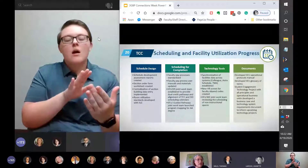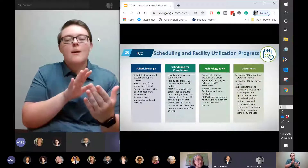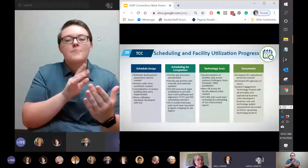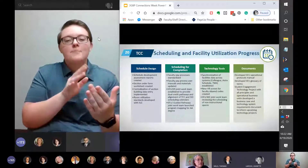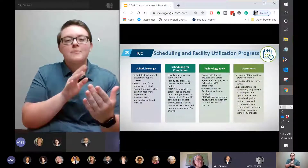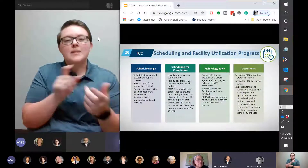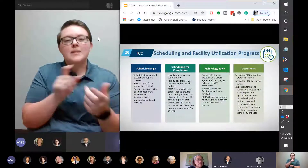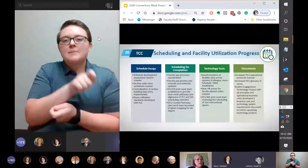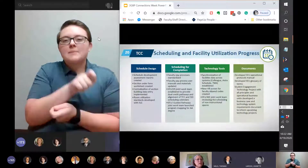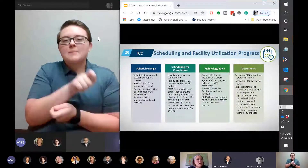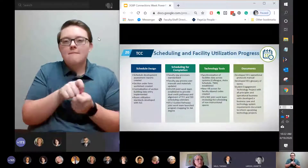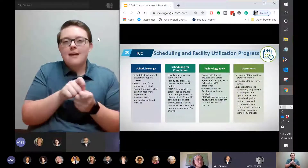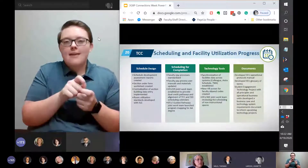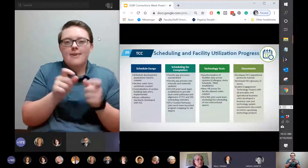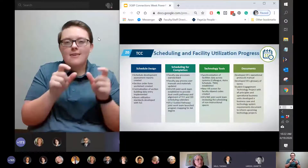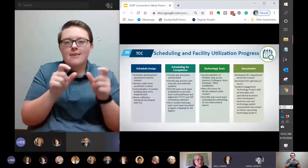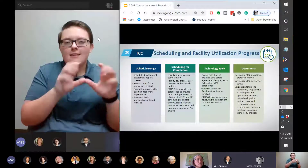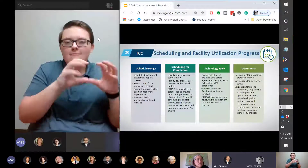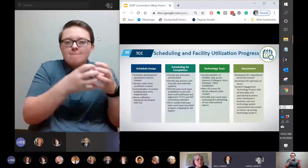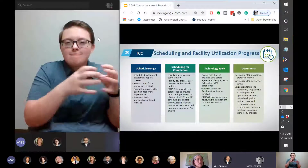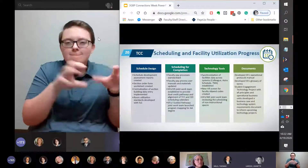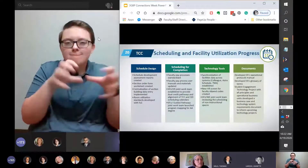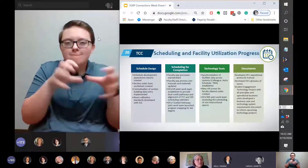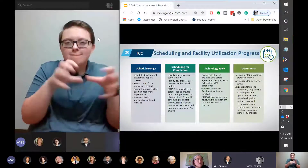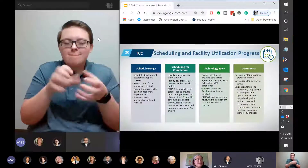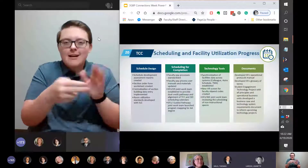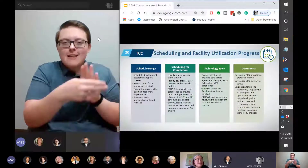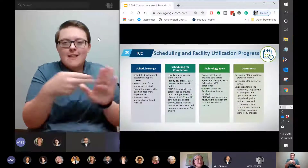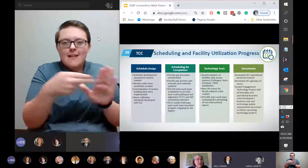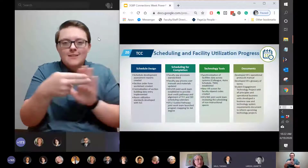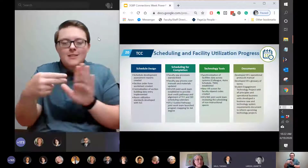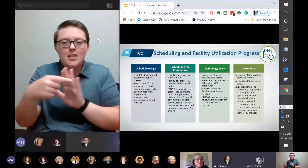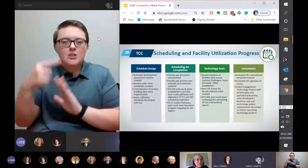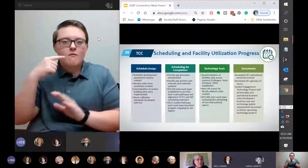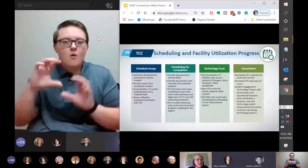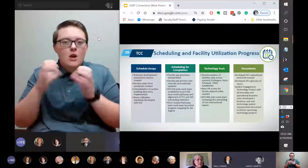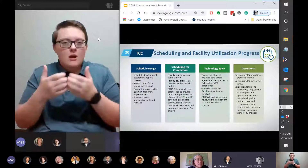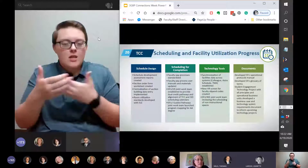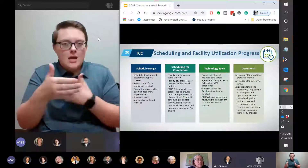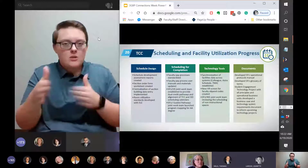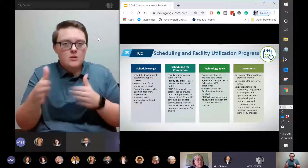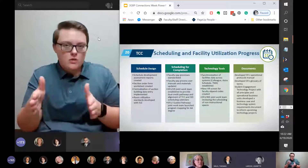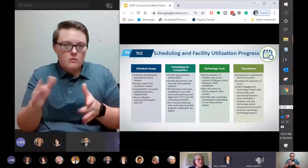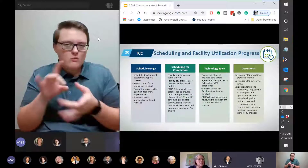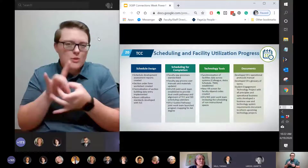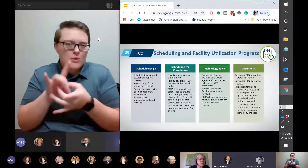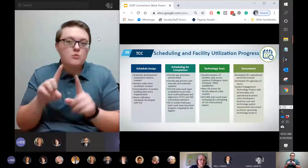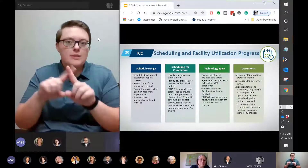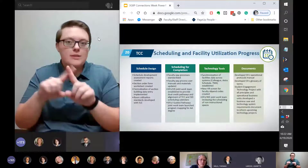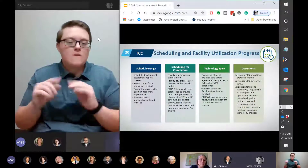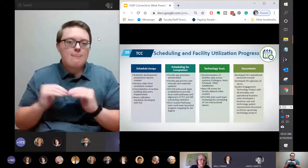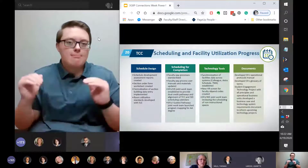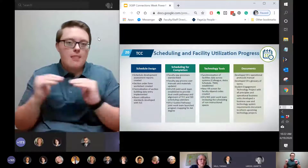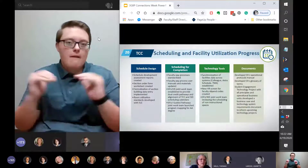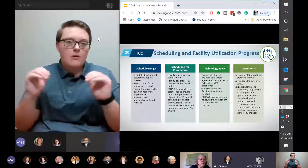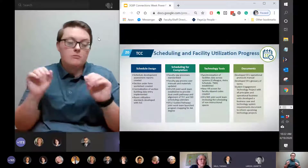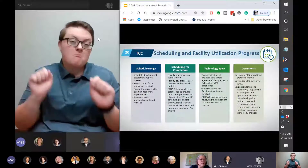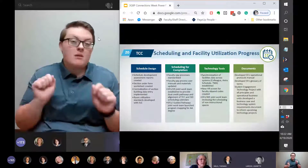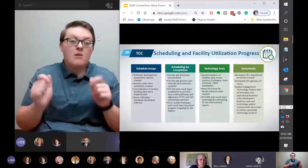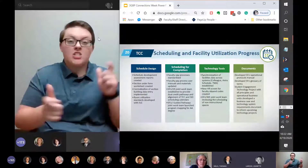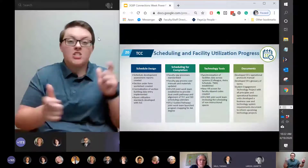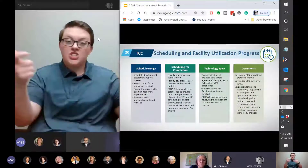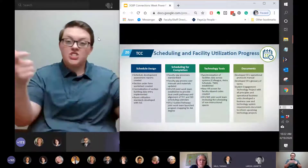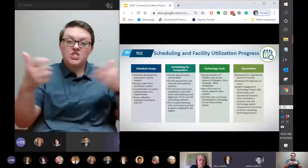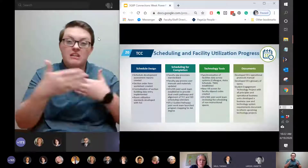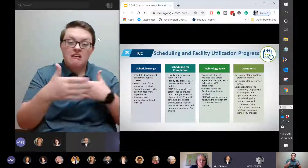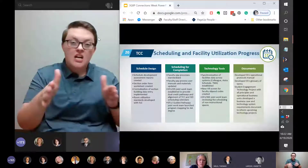specific classifications of classrooms in terms of the different levels, whether there are large classrooms or extra